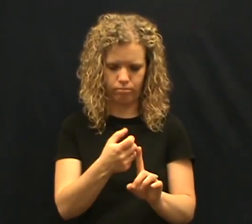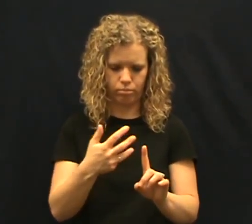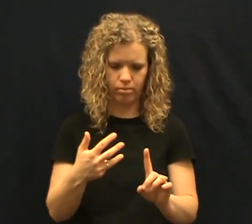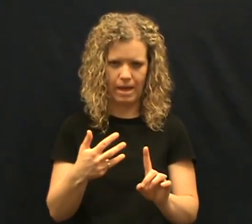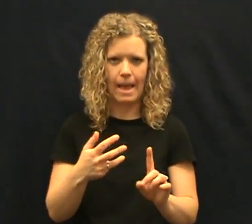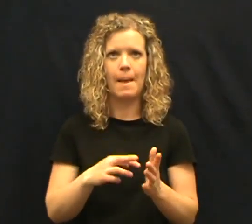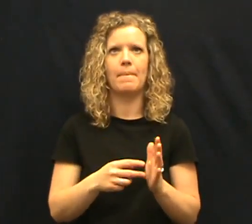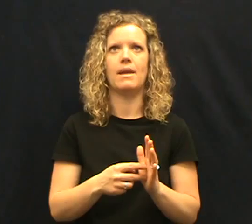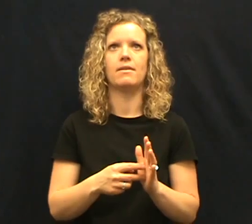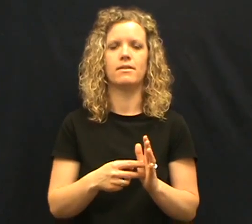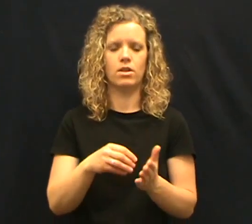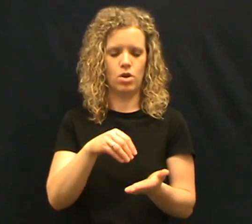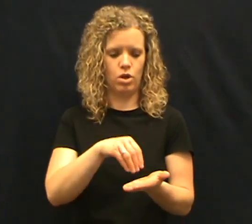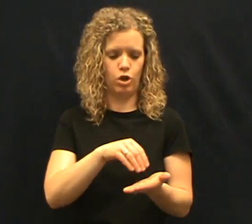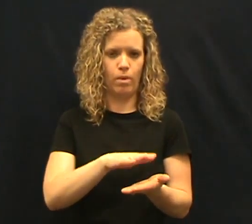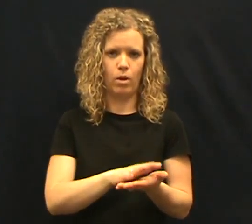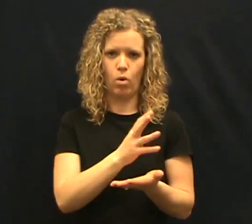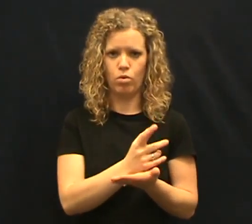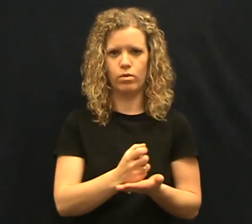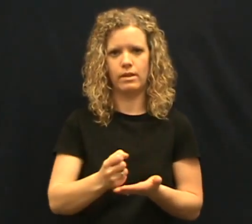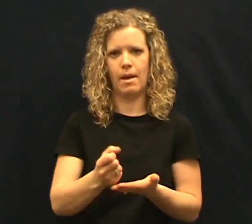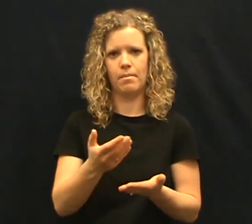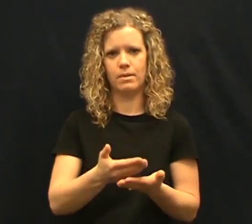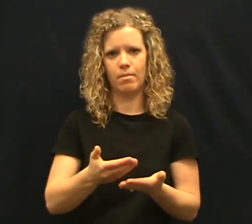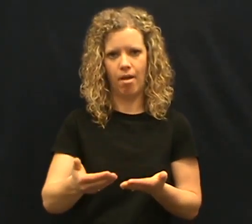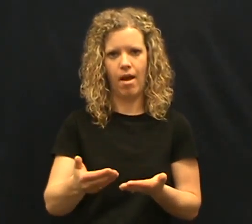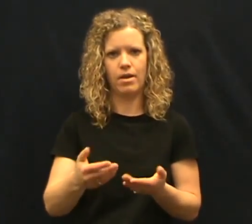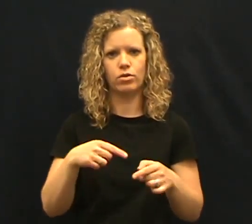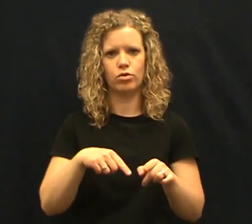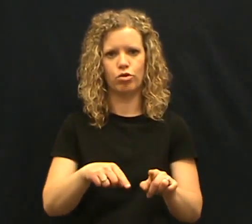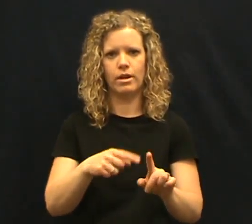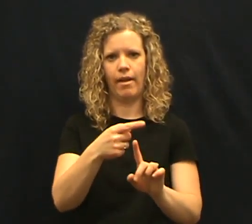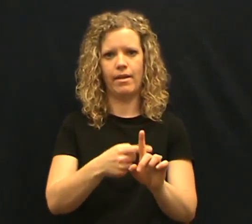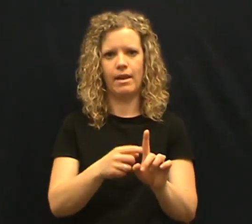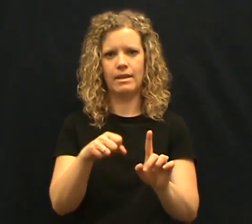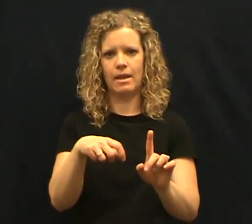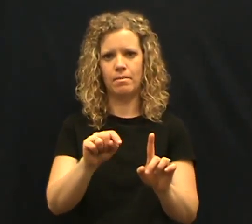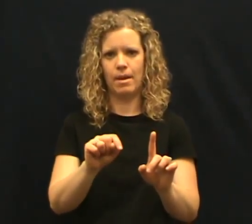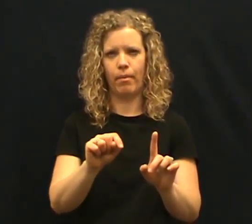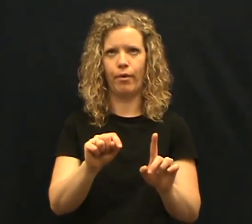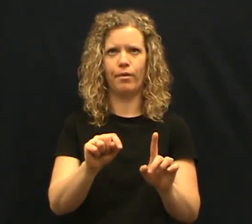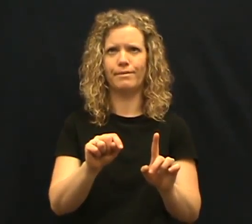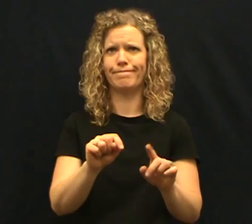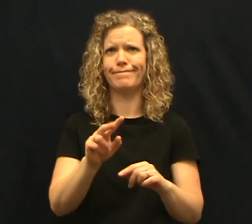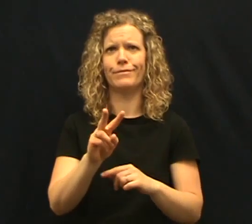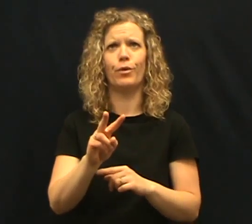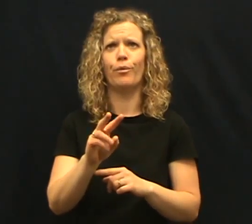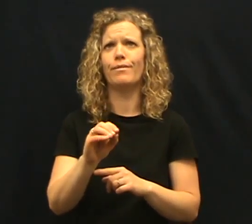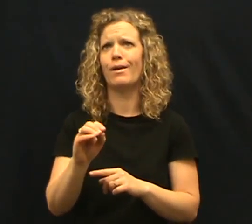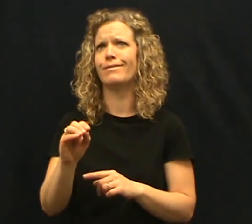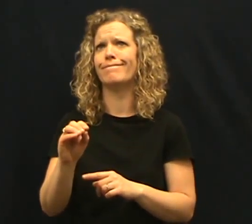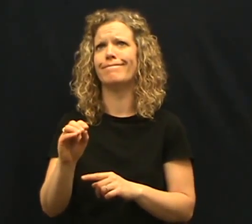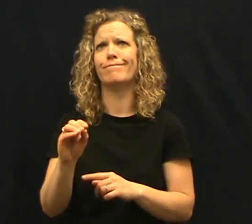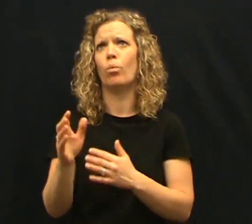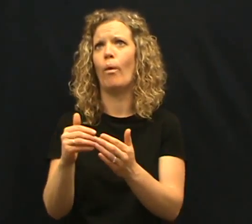to record the using of supplies in September 9th or 2000, whatever it is. And then finally, number